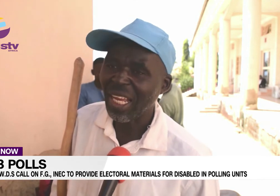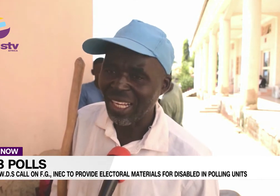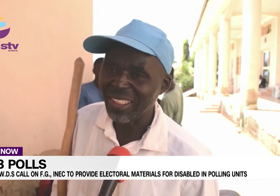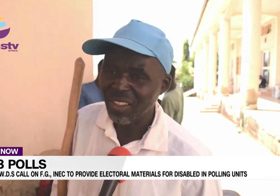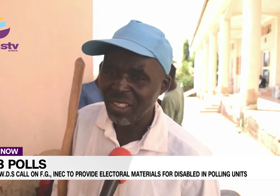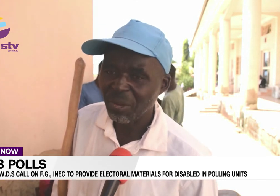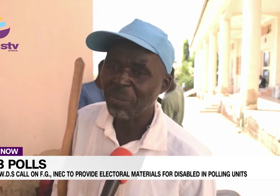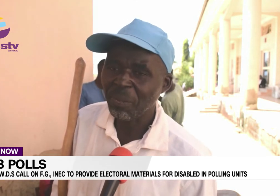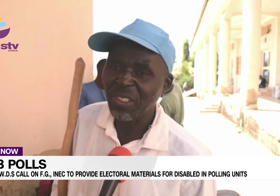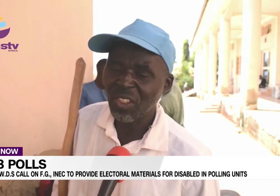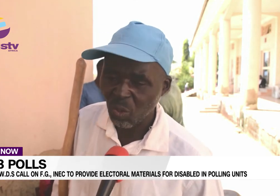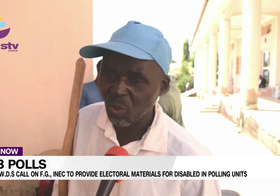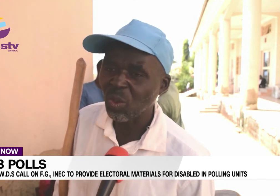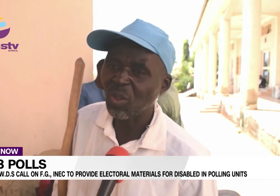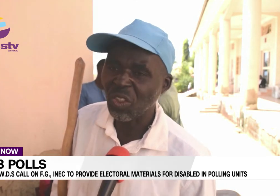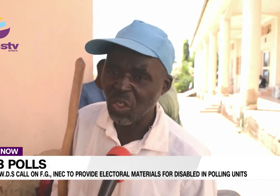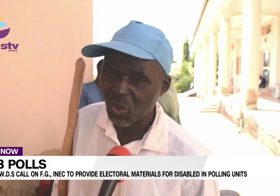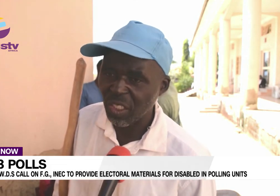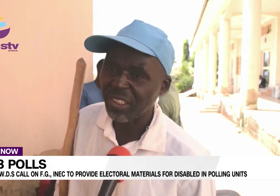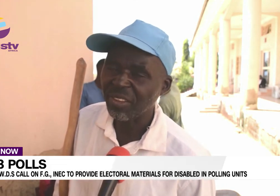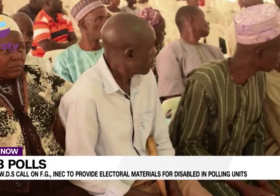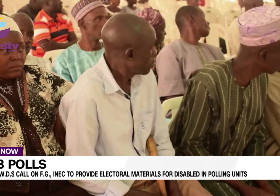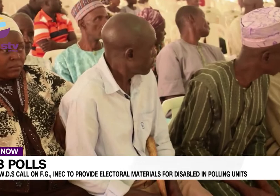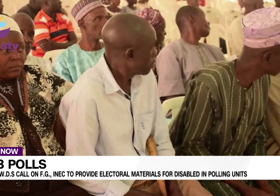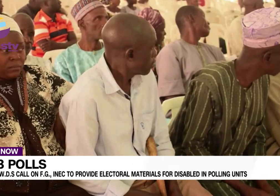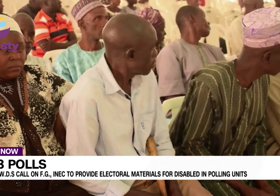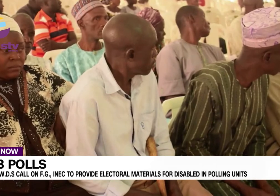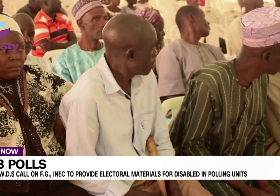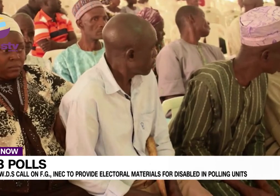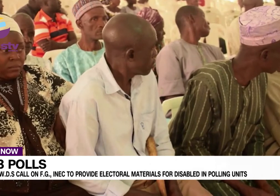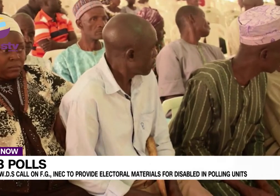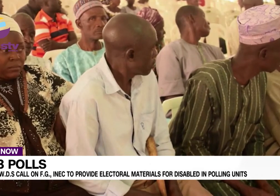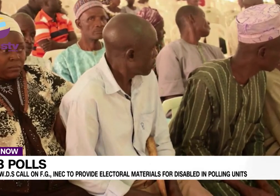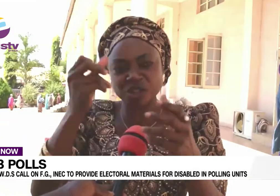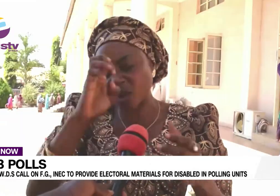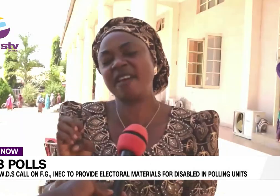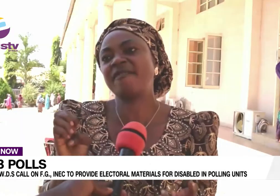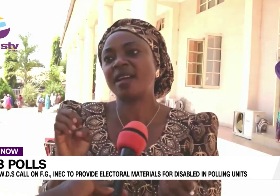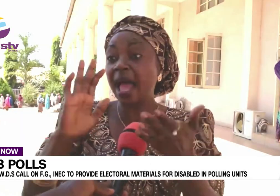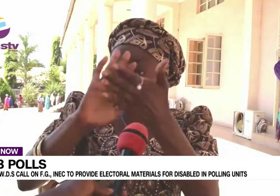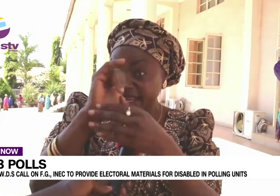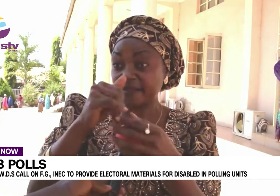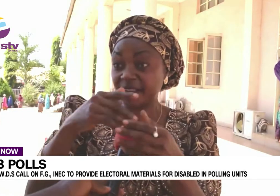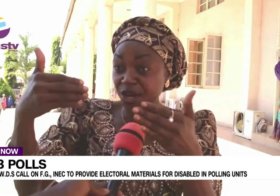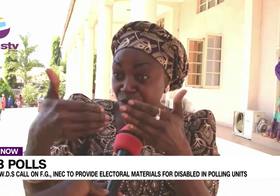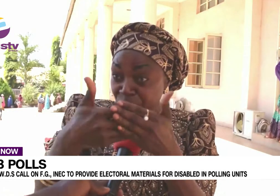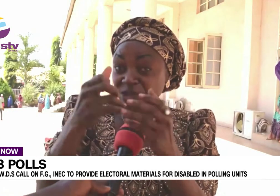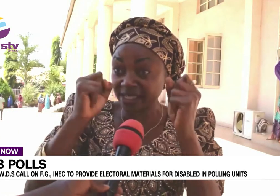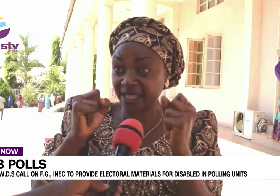and peace will continue to reign. However, a hearing impaired person, Dorothy Jetau, says there is need for